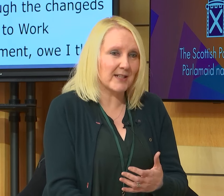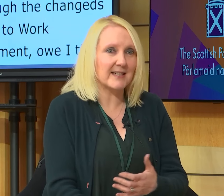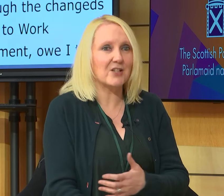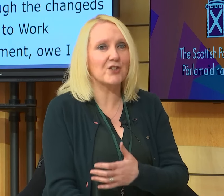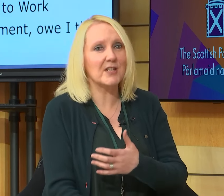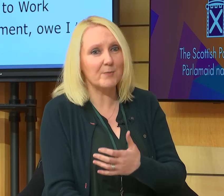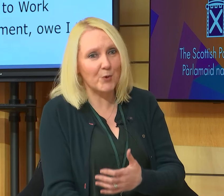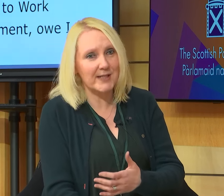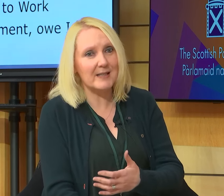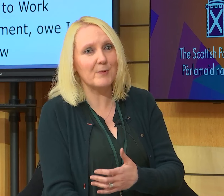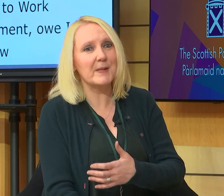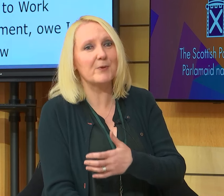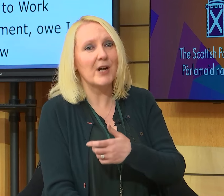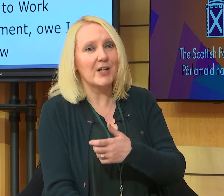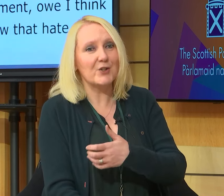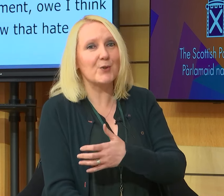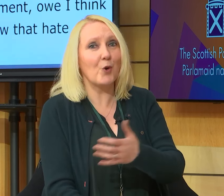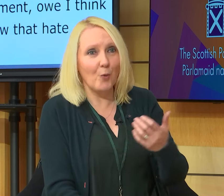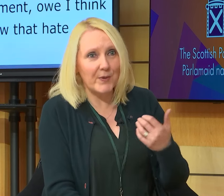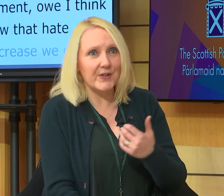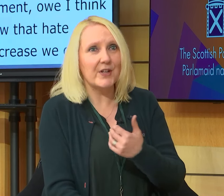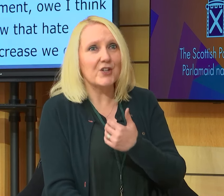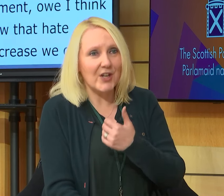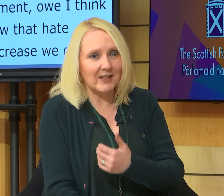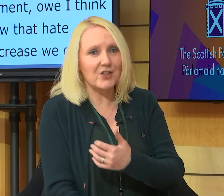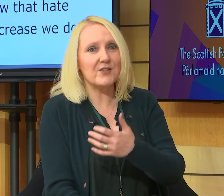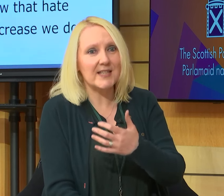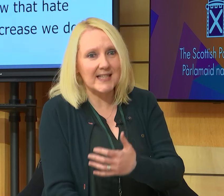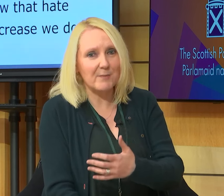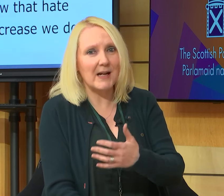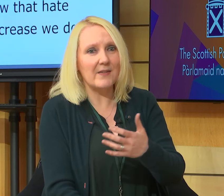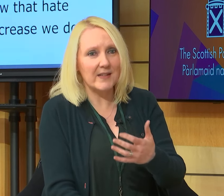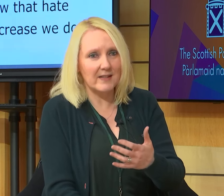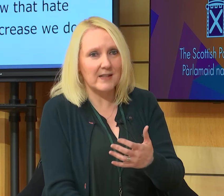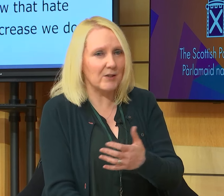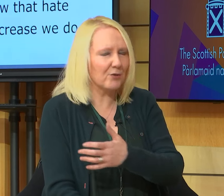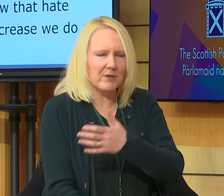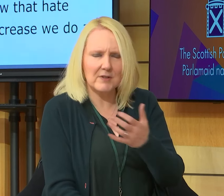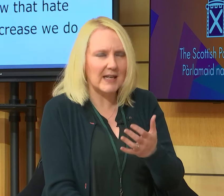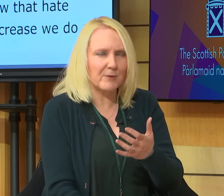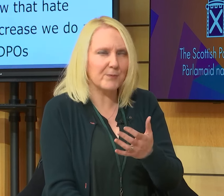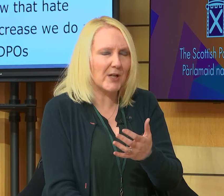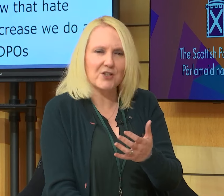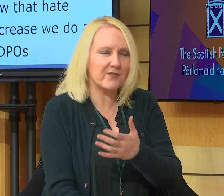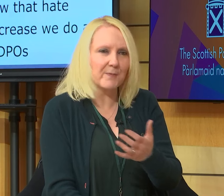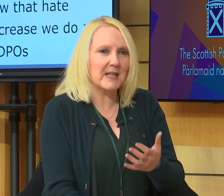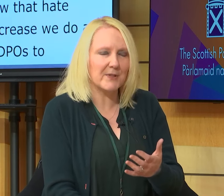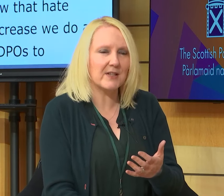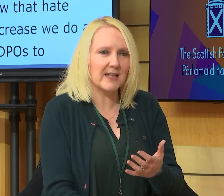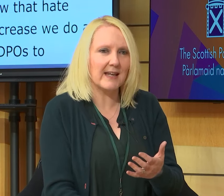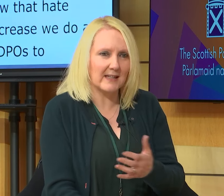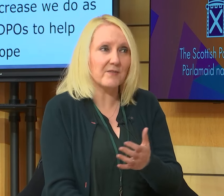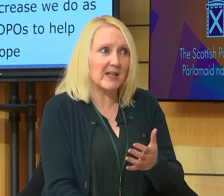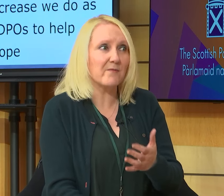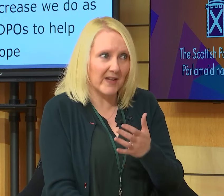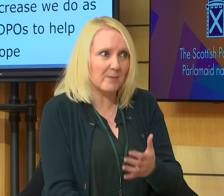people-led organisations to support disabled people to cope with the challenges and the stigma and the you know, terrible pressures from neighbours that